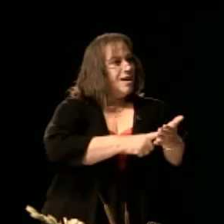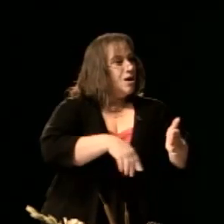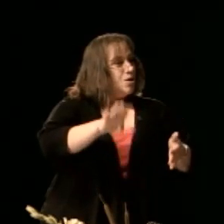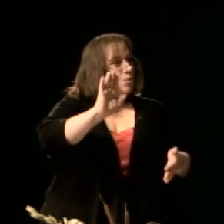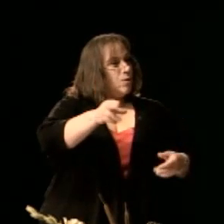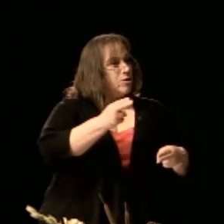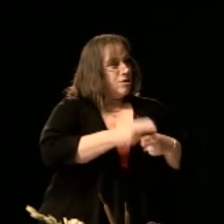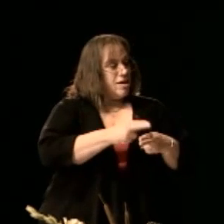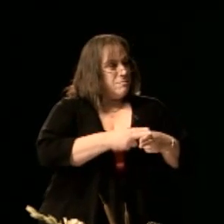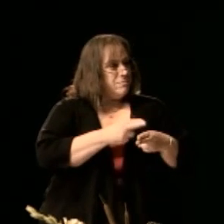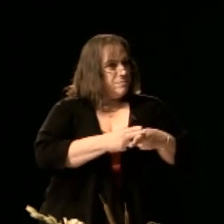What your name?